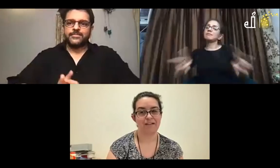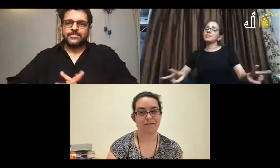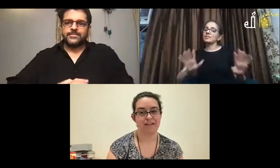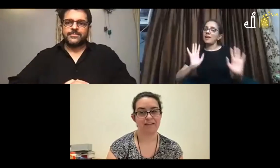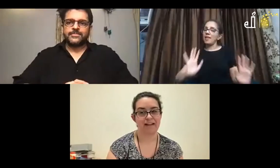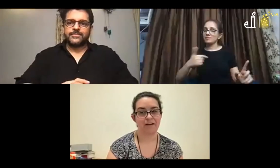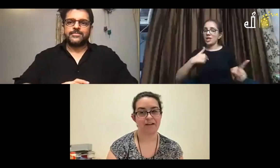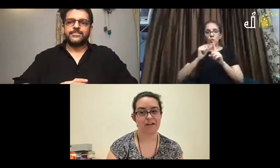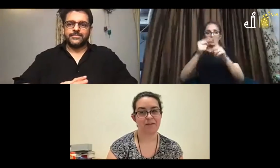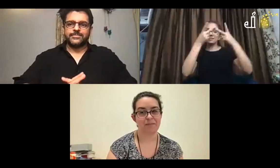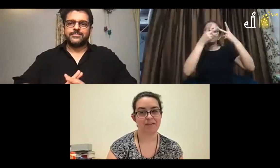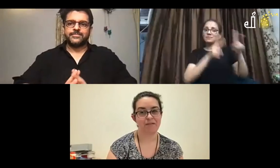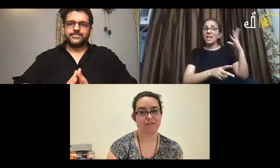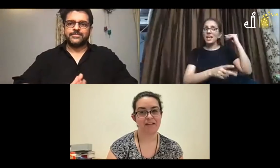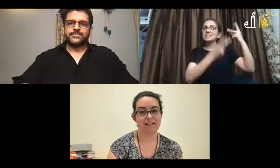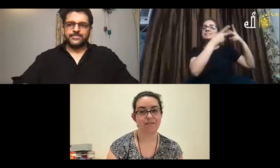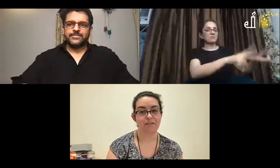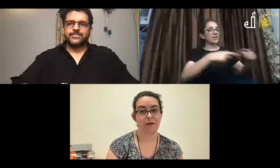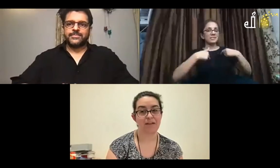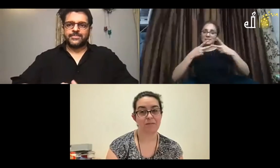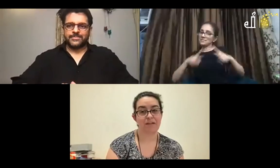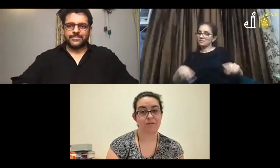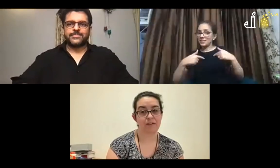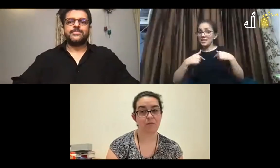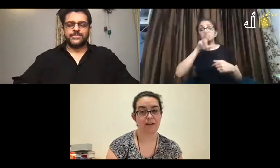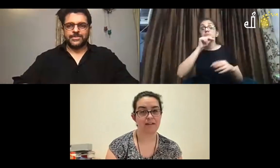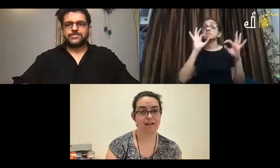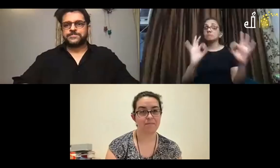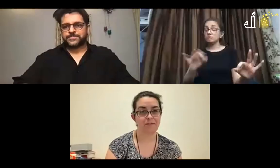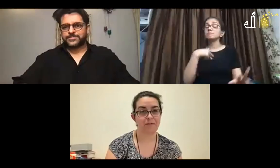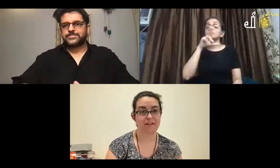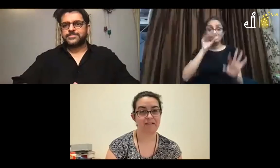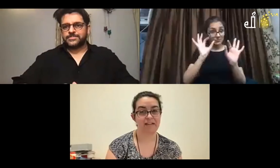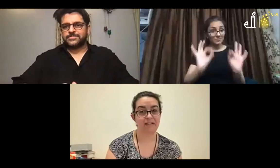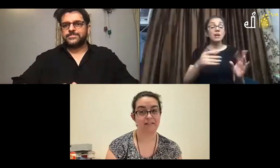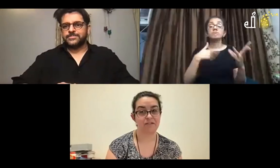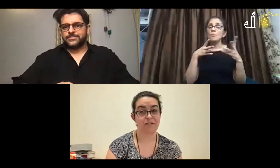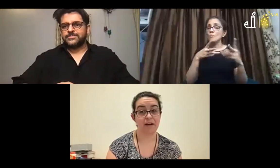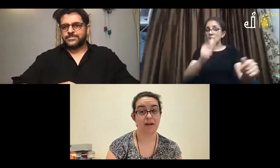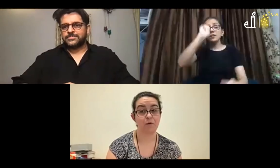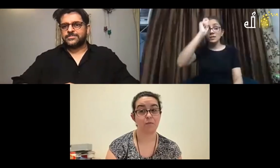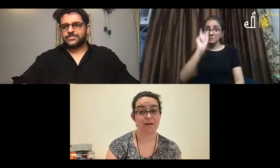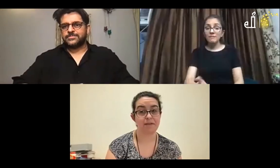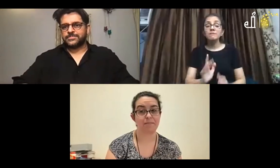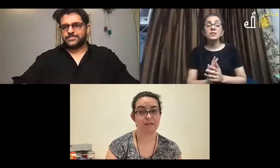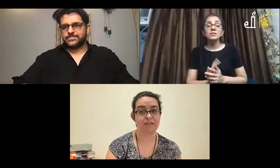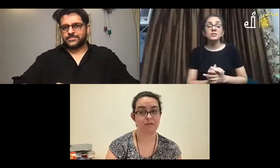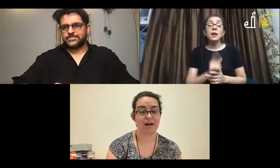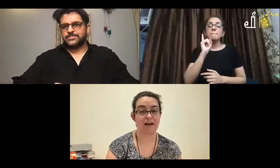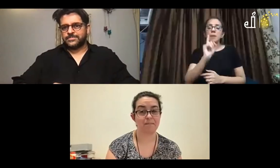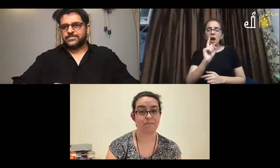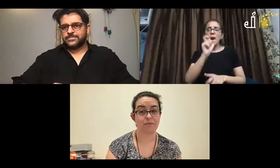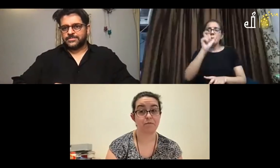I do things than how hearing people do things, even though I speak really well and am fluent in English. So I would want people